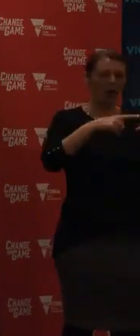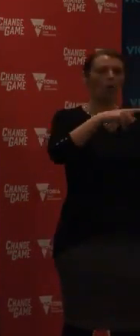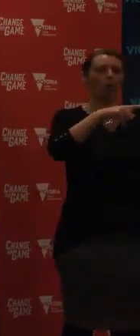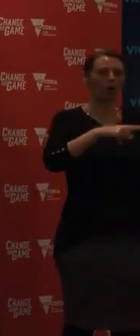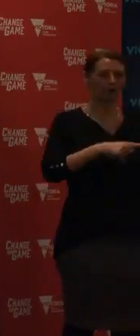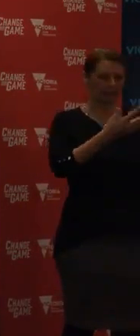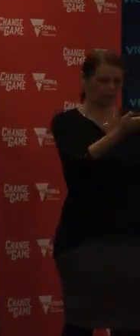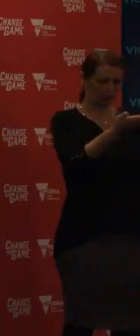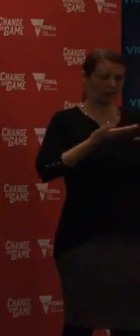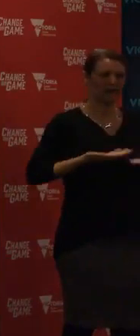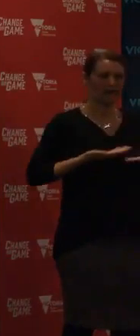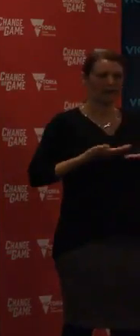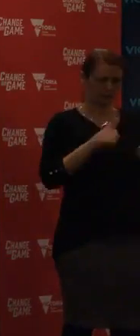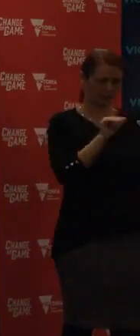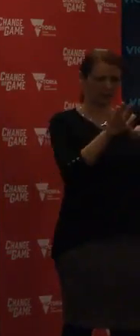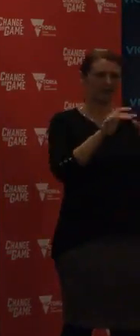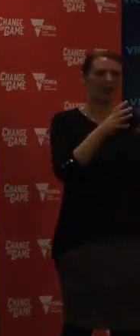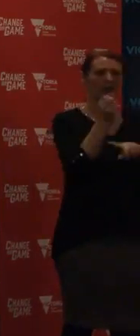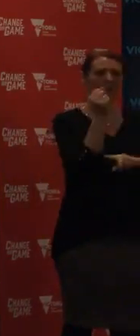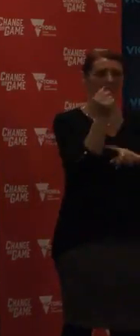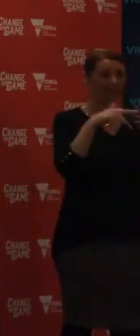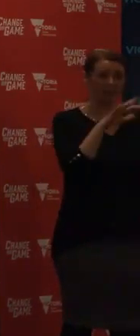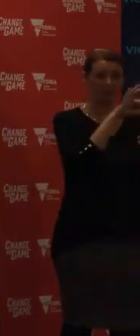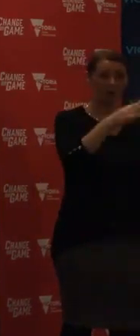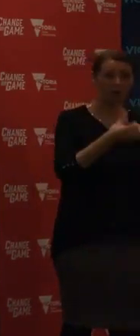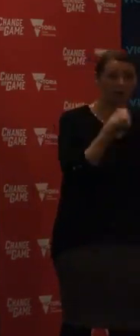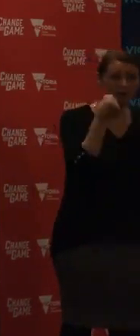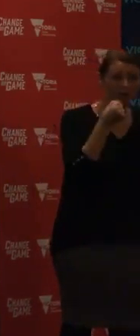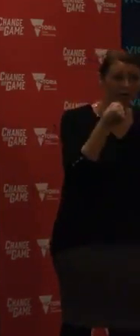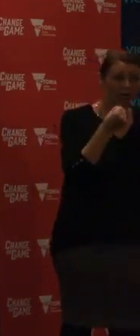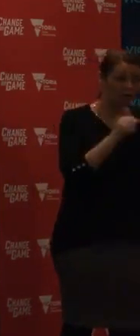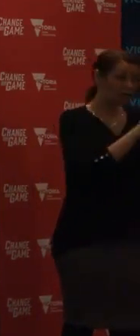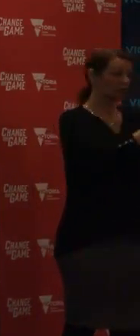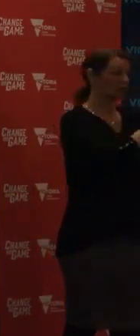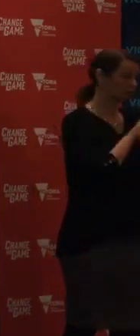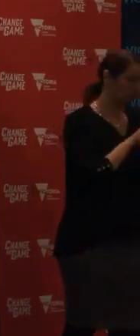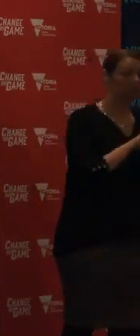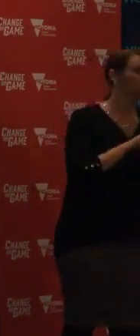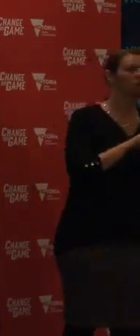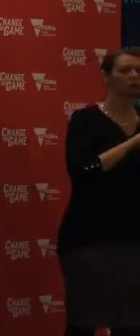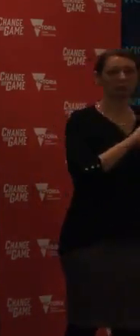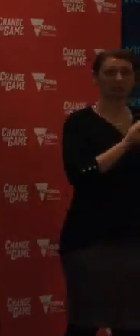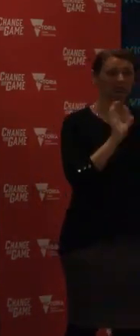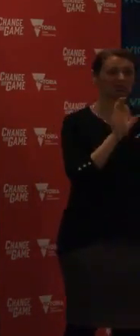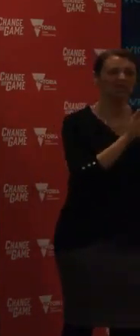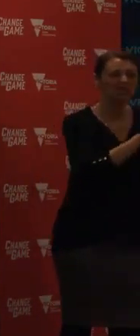quality and fantastic outcomes. And if we don't get it, we will take our funding and we will go elsewhere.